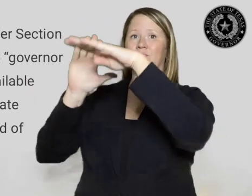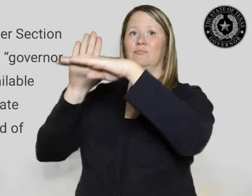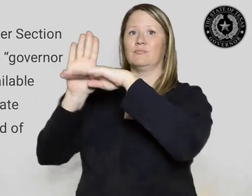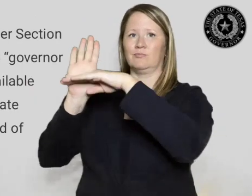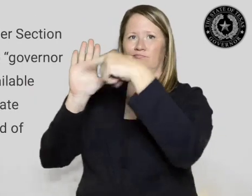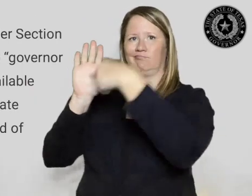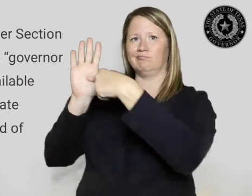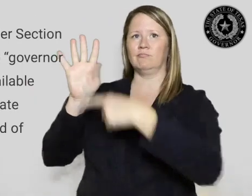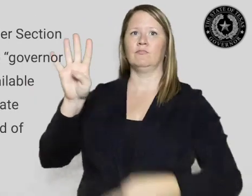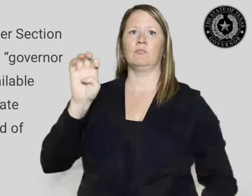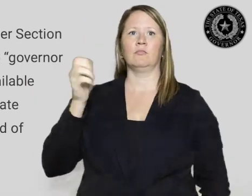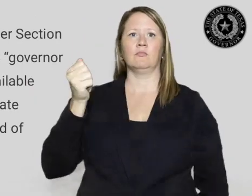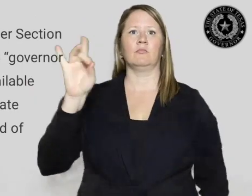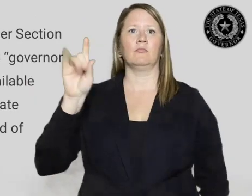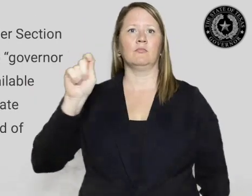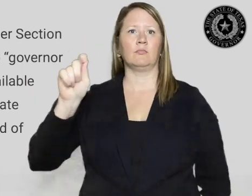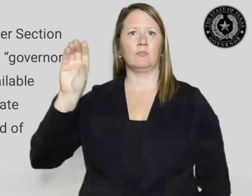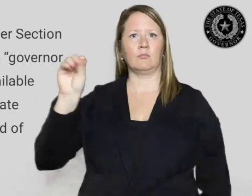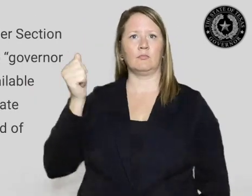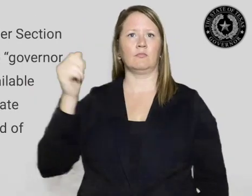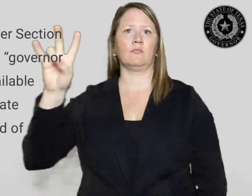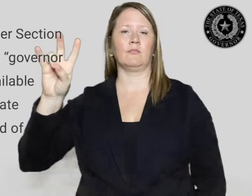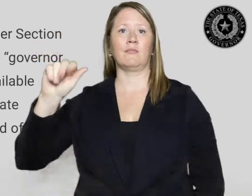whereas under Section